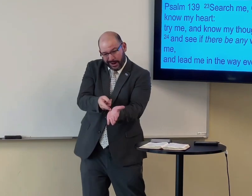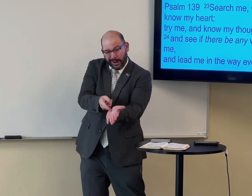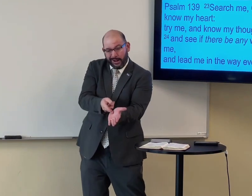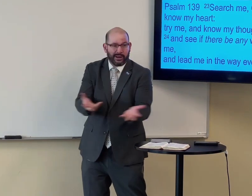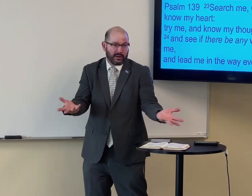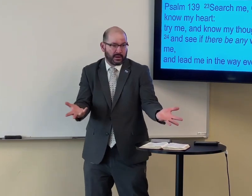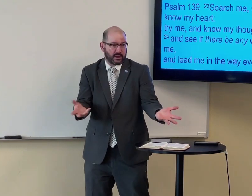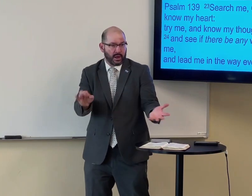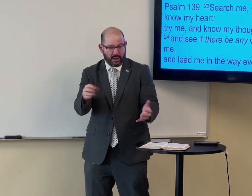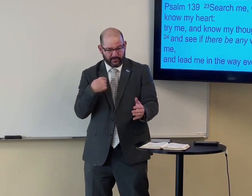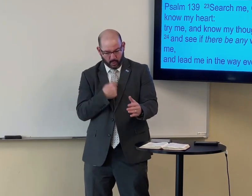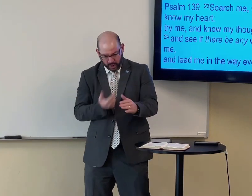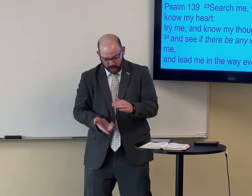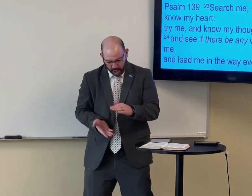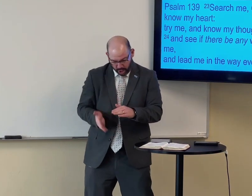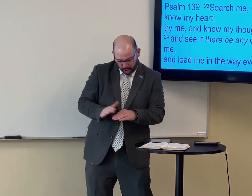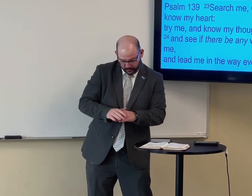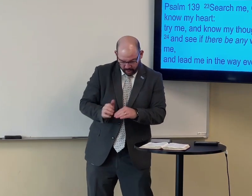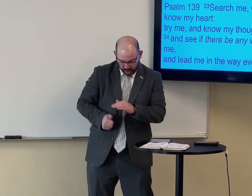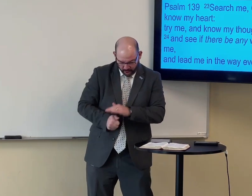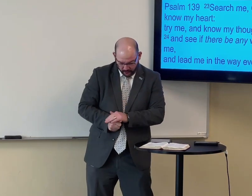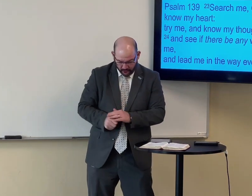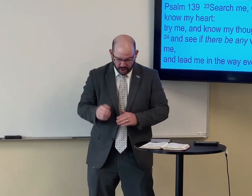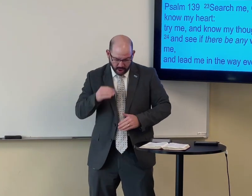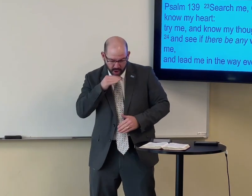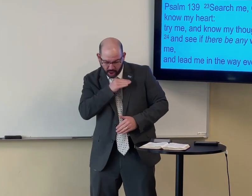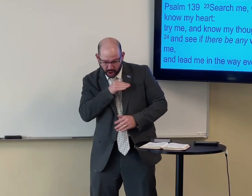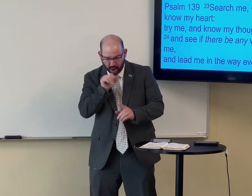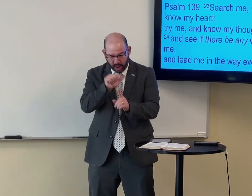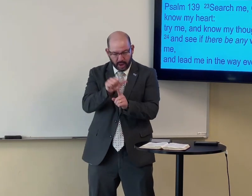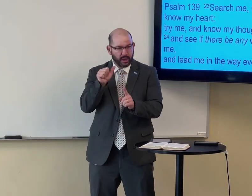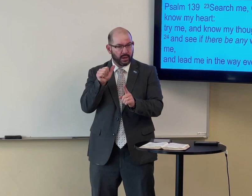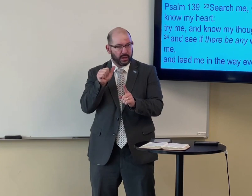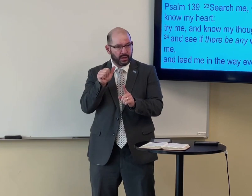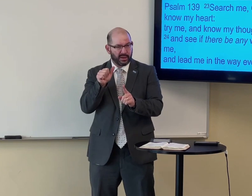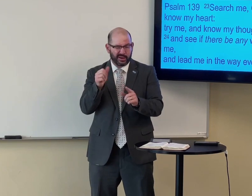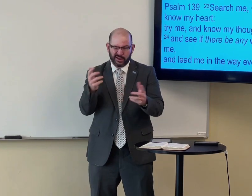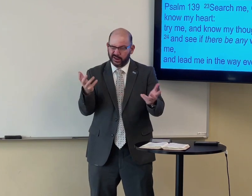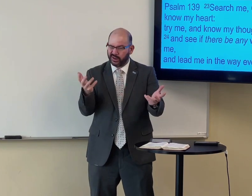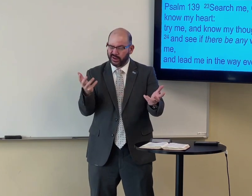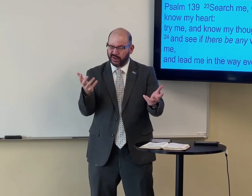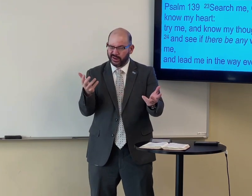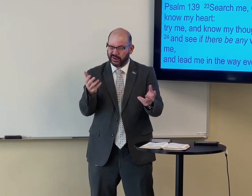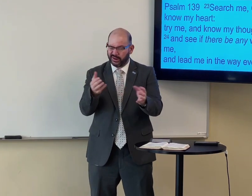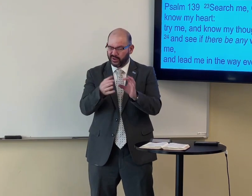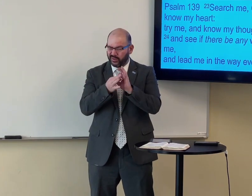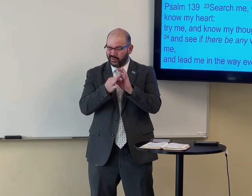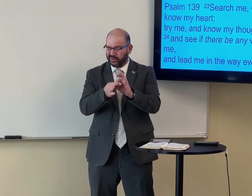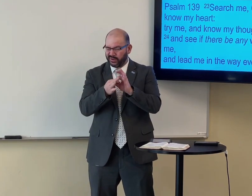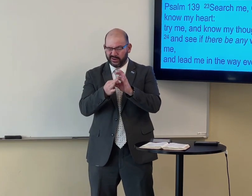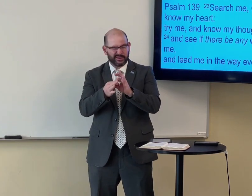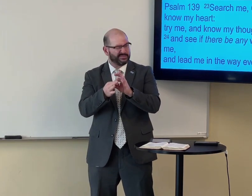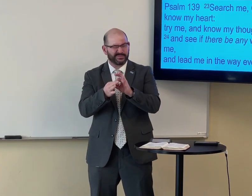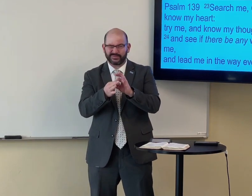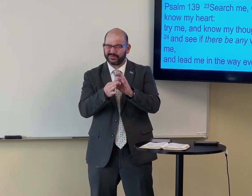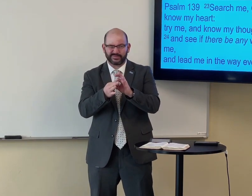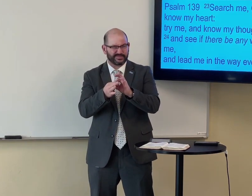Some people are honest, and some people try to hide their sin, and they lie, and they deceive. Their relationships